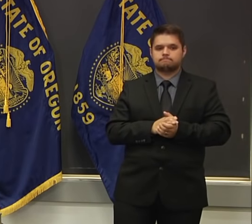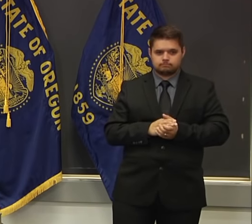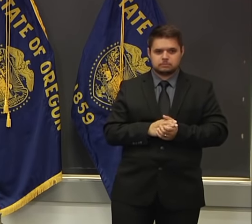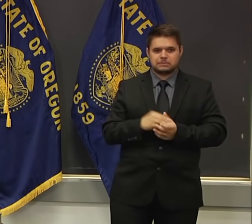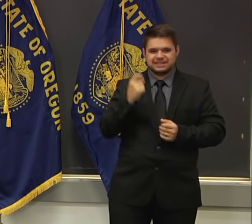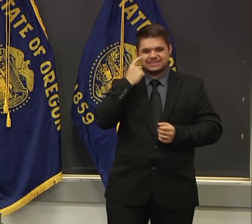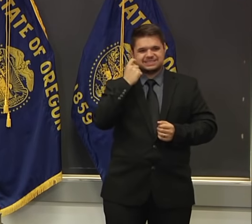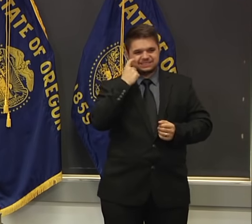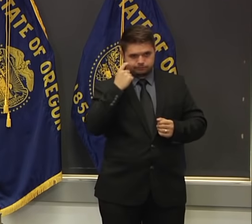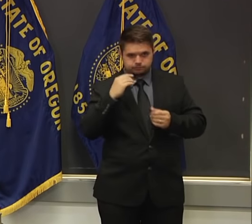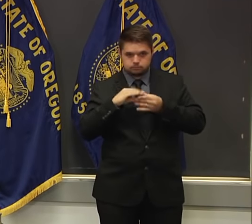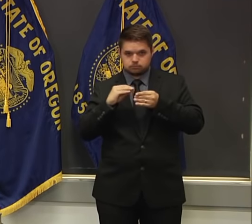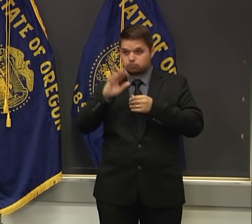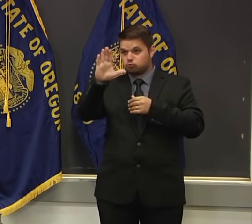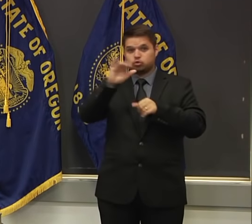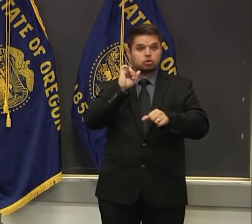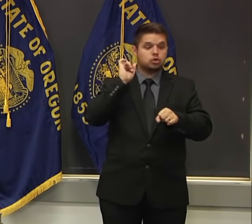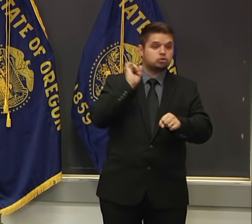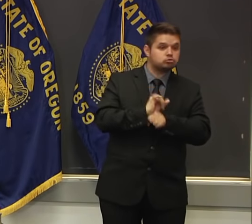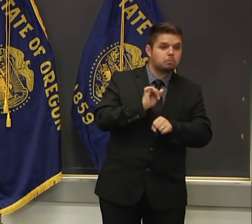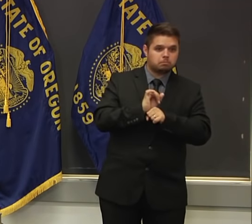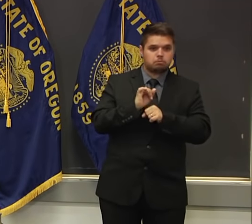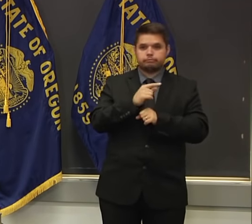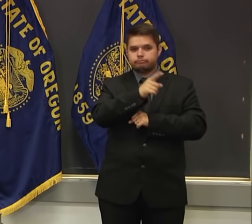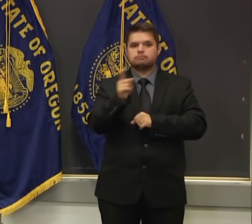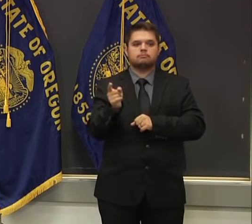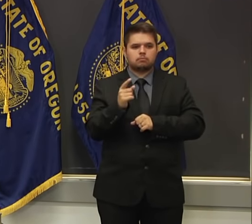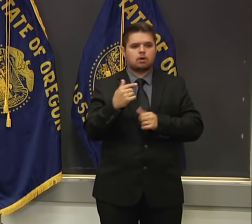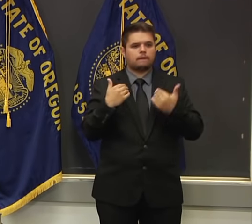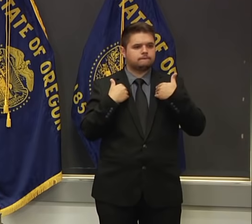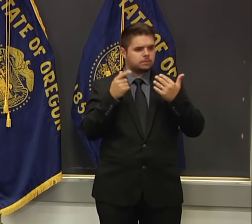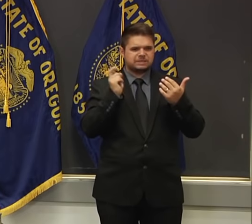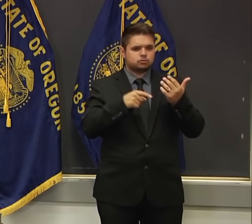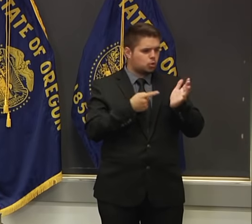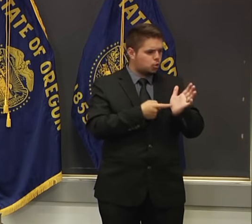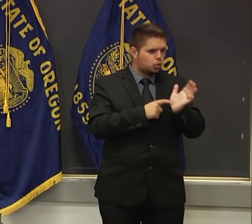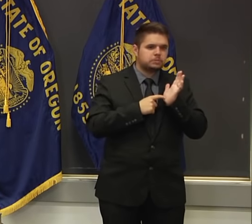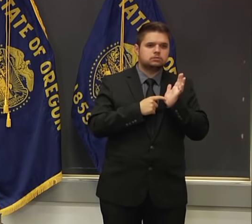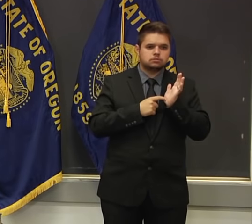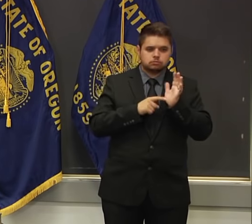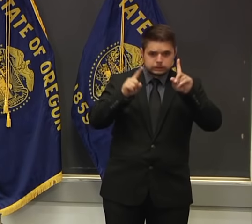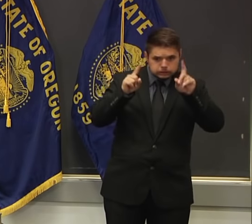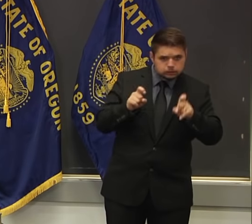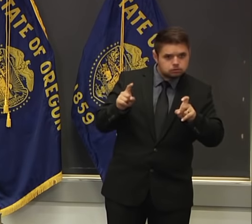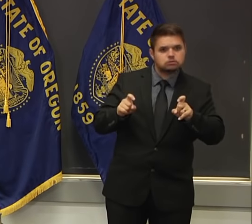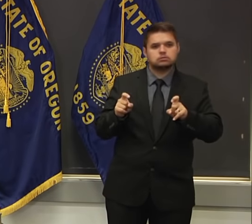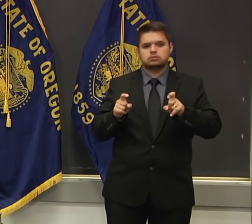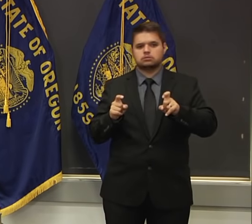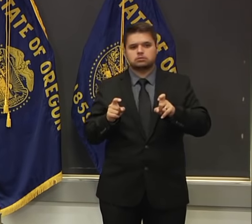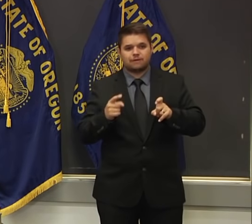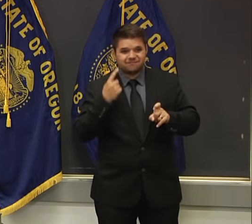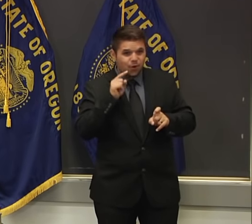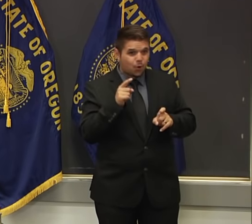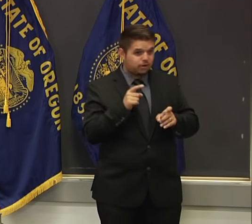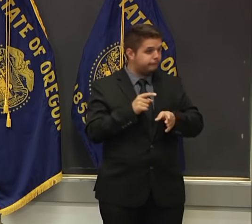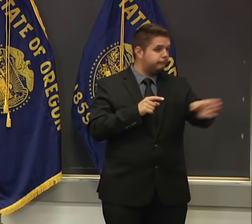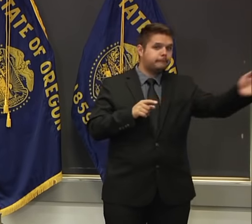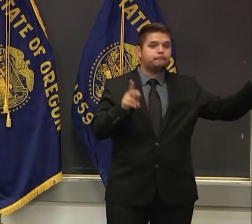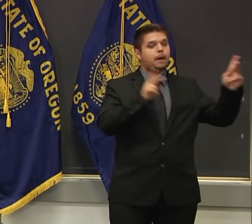their job, have requirements for a particular kind of test, but for the general public that's voluntarily using